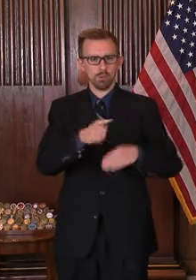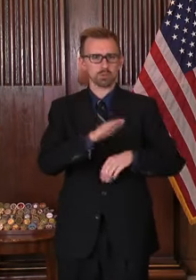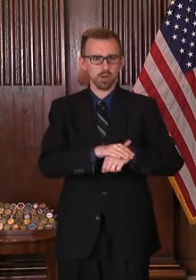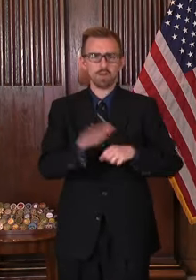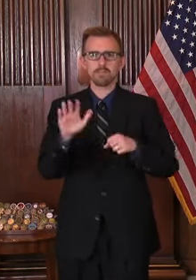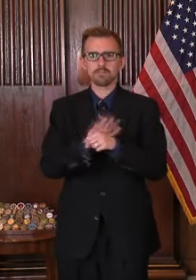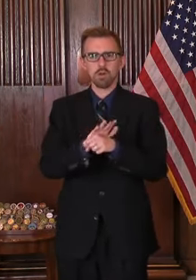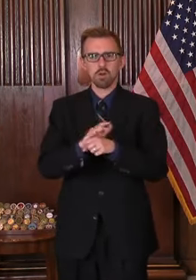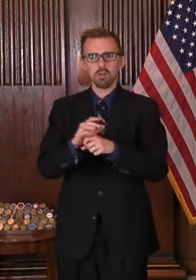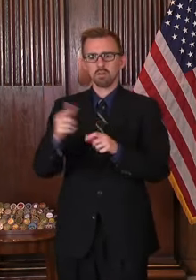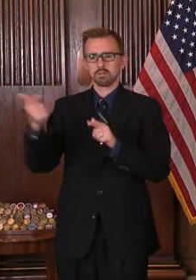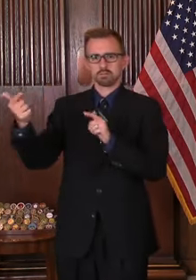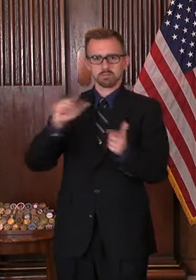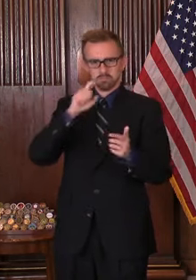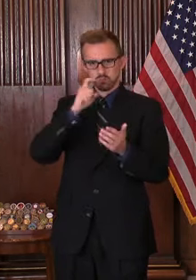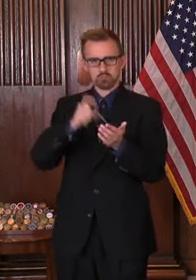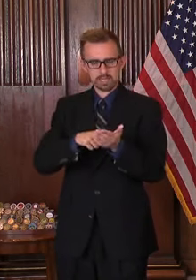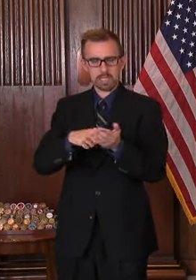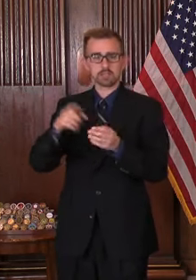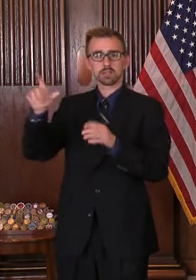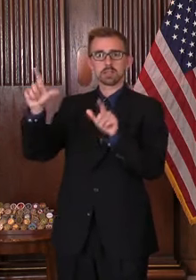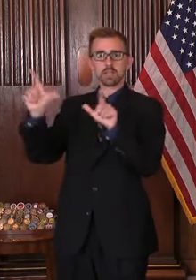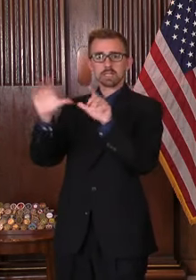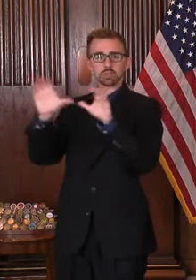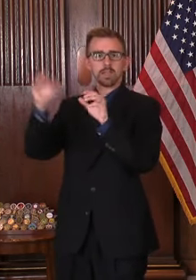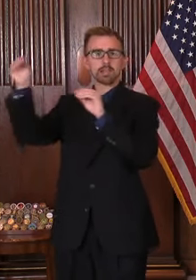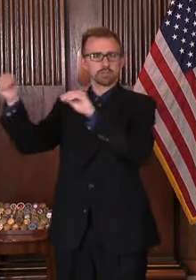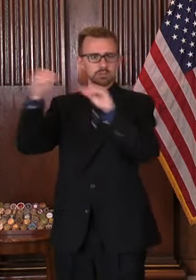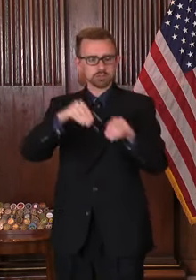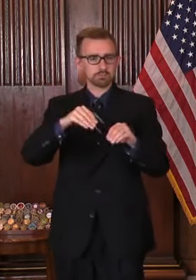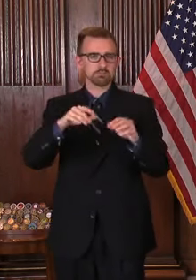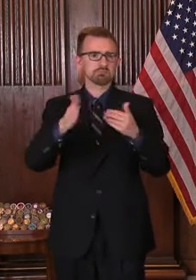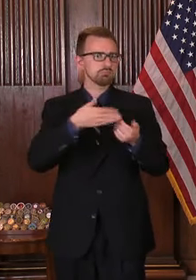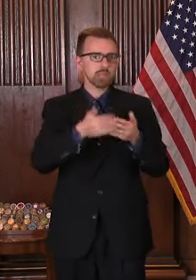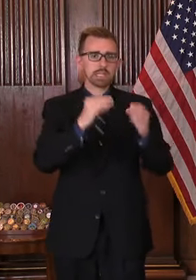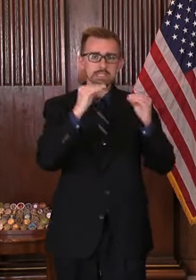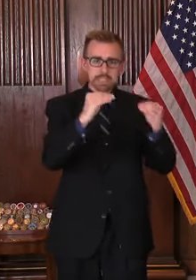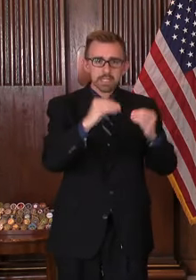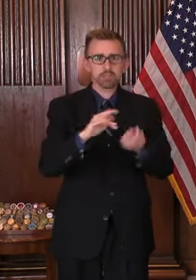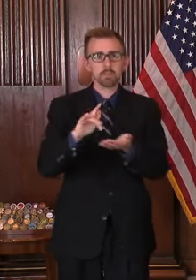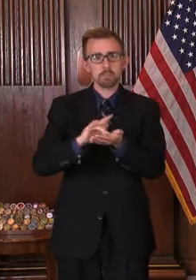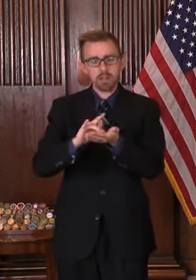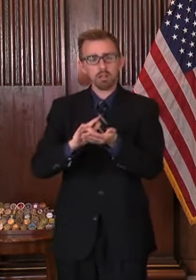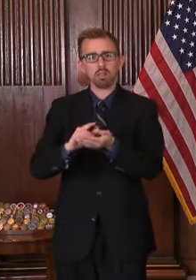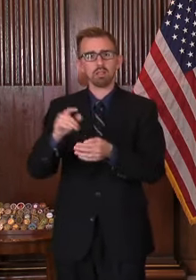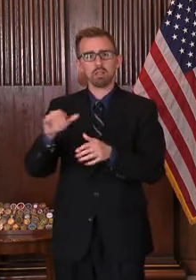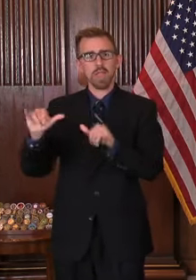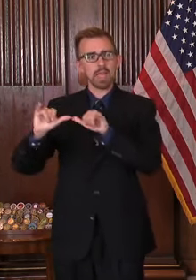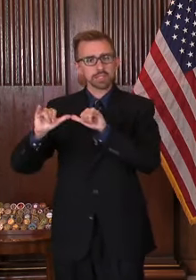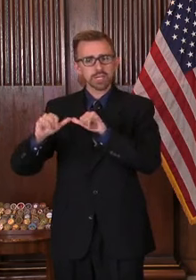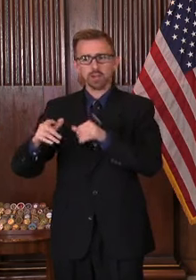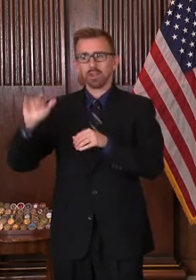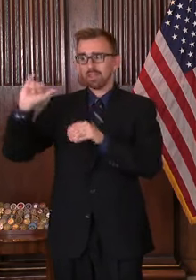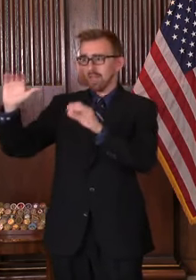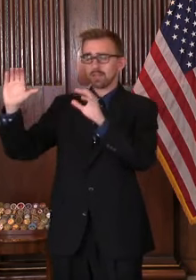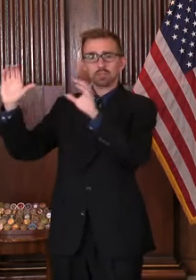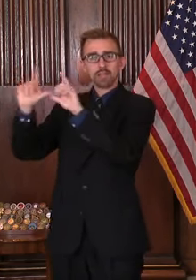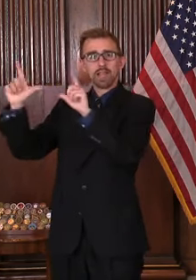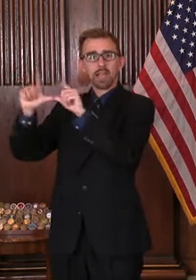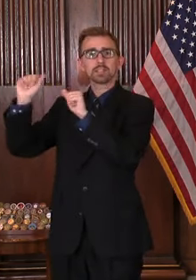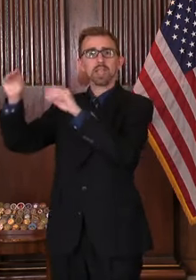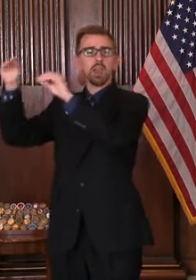full reciprocity. So if that spouse comes here, whether it's teaching school, whether it's a medical profession, whether it's the engineer, whatever it might be, that they can go to